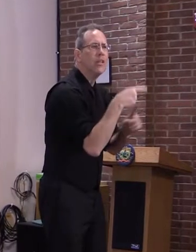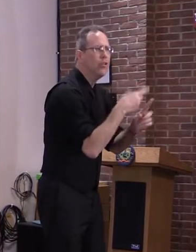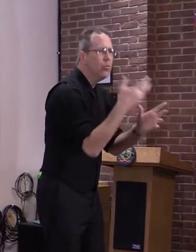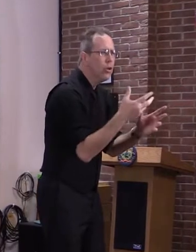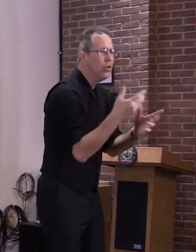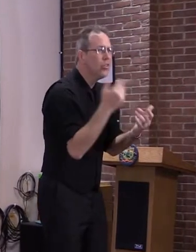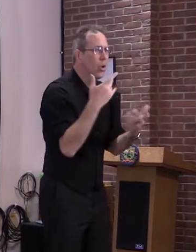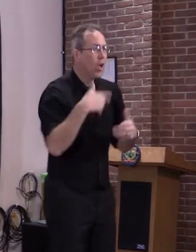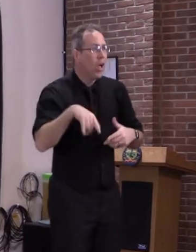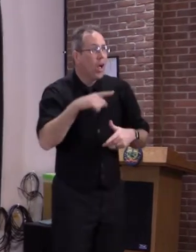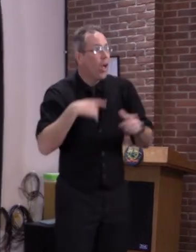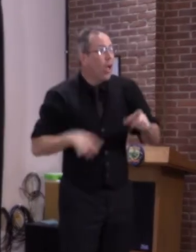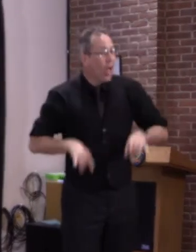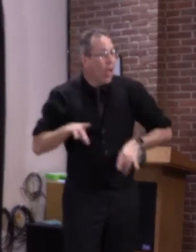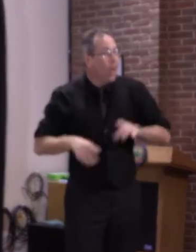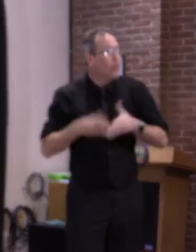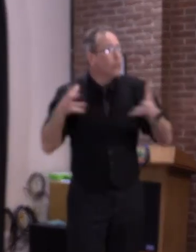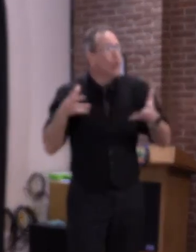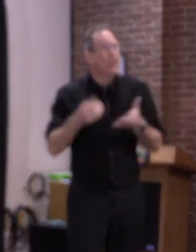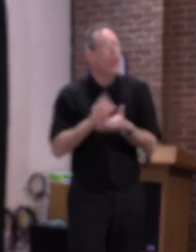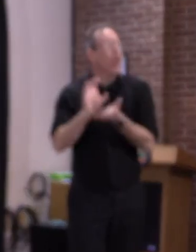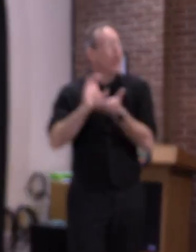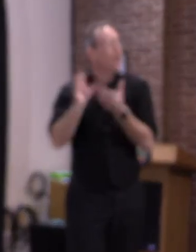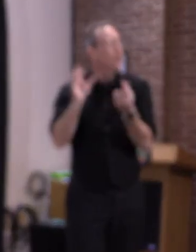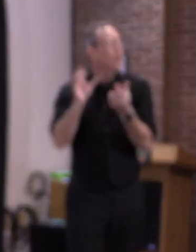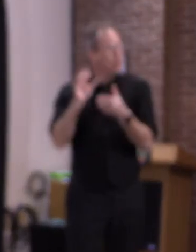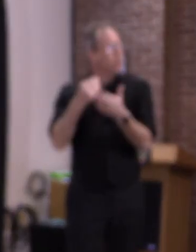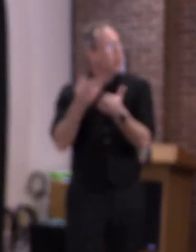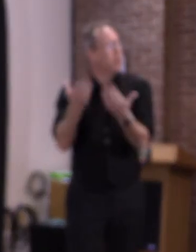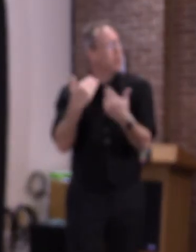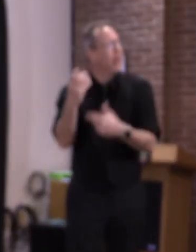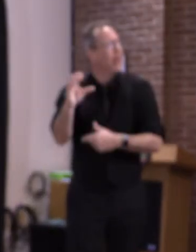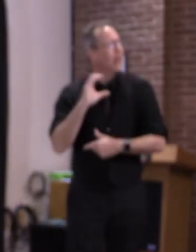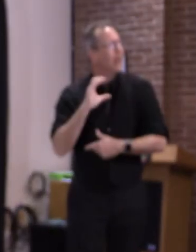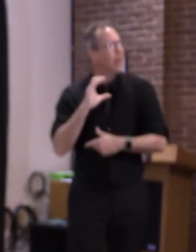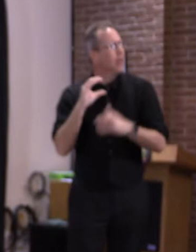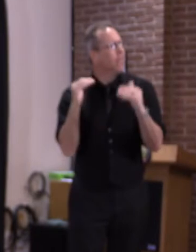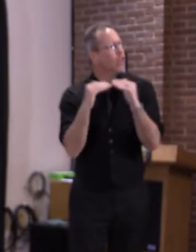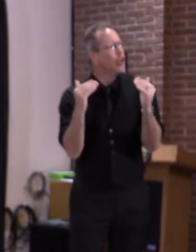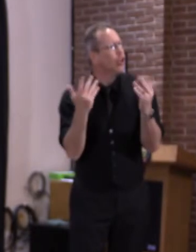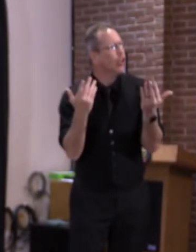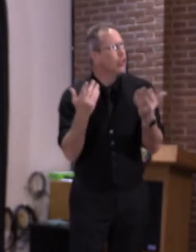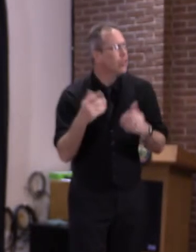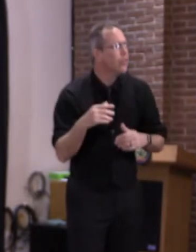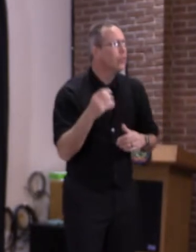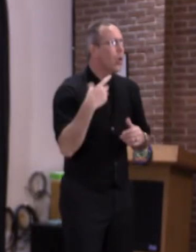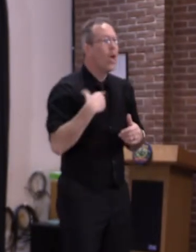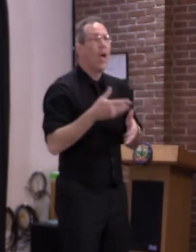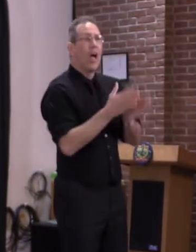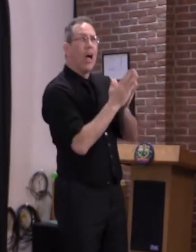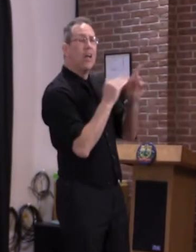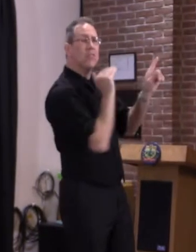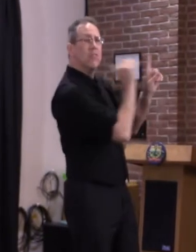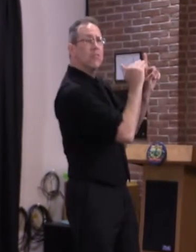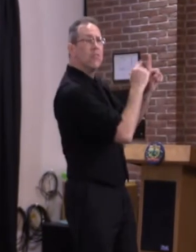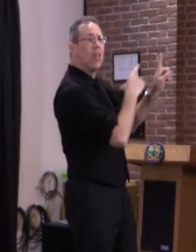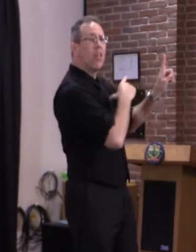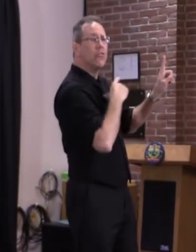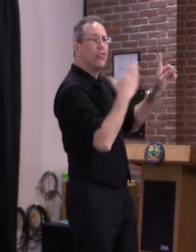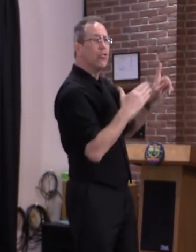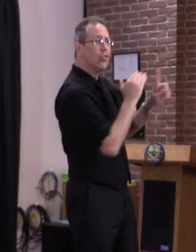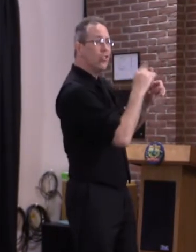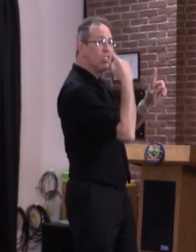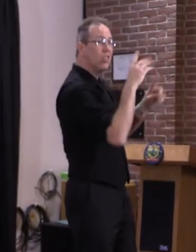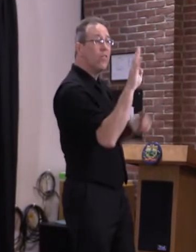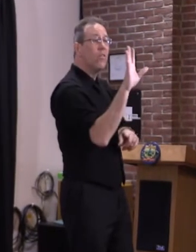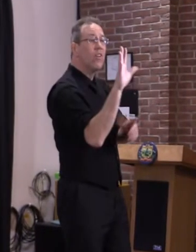money back. That's why I've asked the legislature to return about $45 million to taxpayers. To put